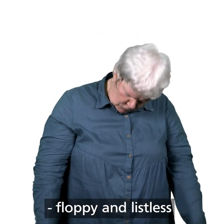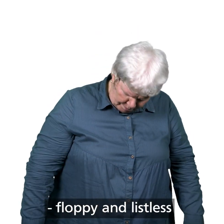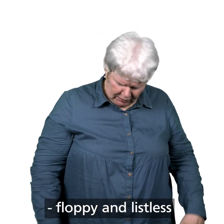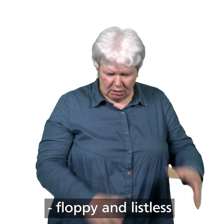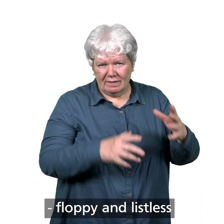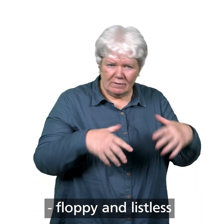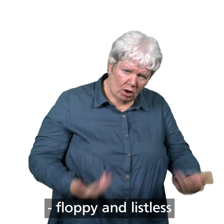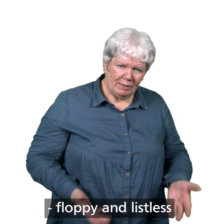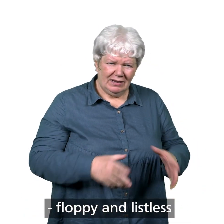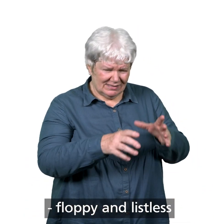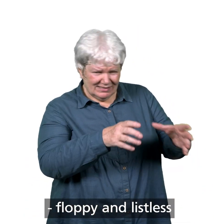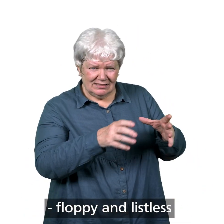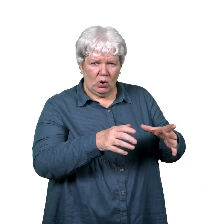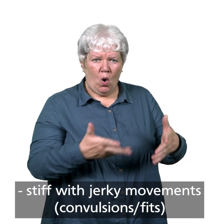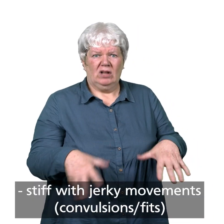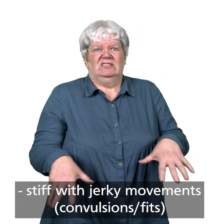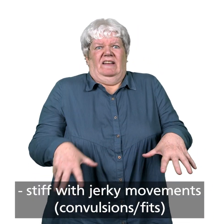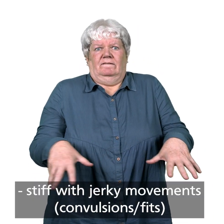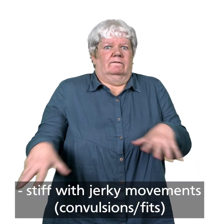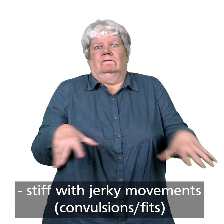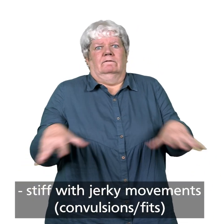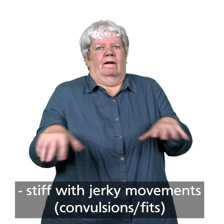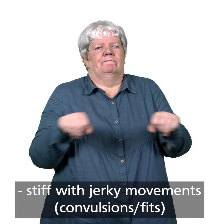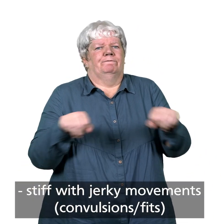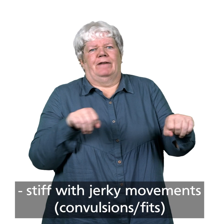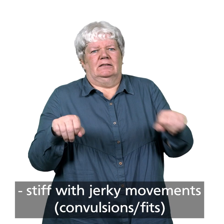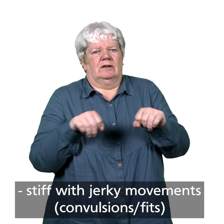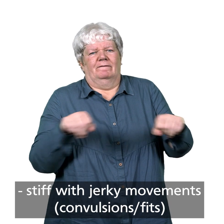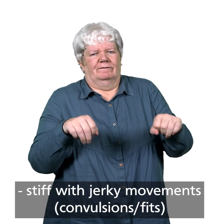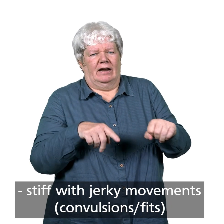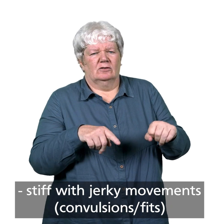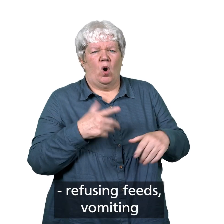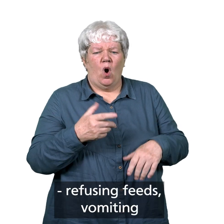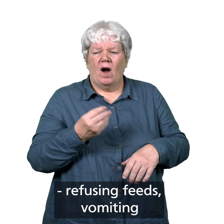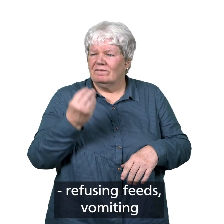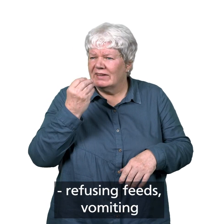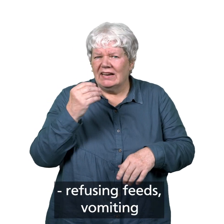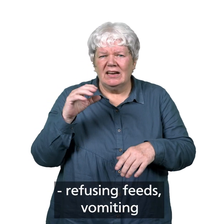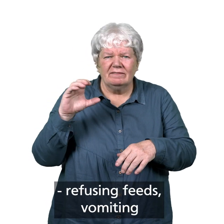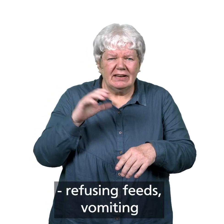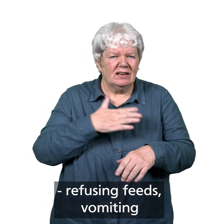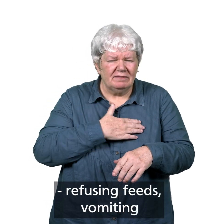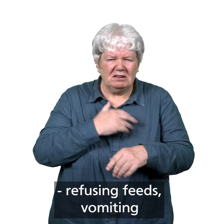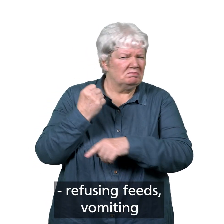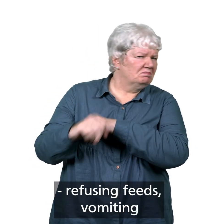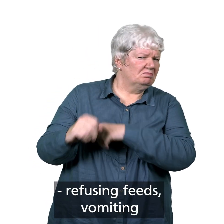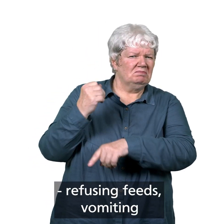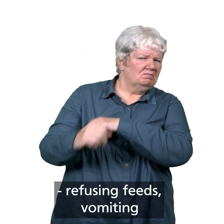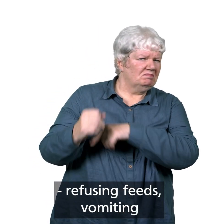floppy and listless, stiff with jerky movements, convulsions, fits, refusing feeds,